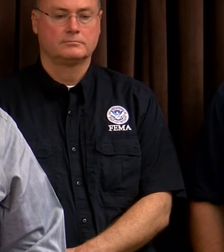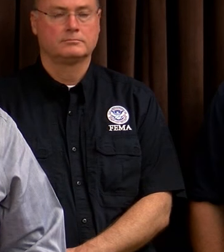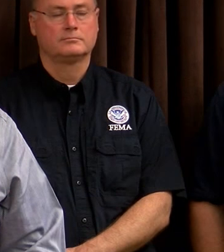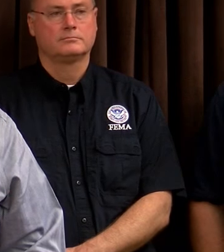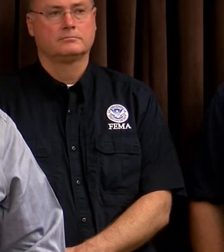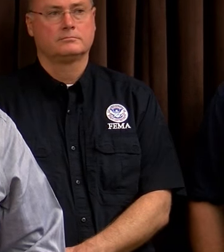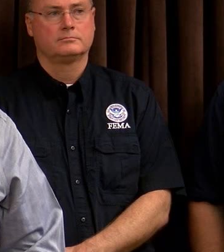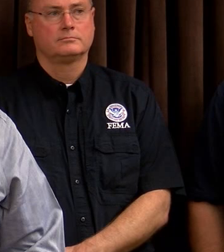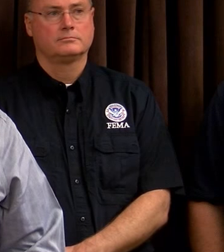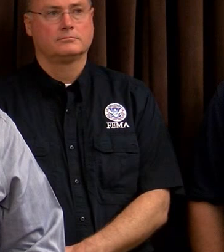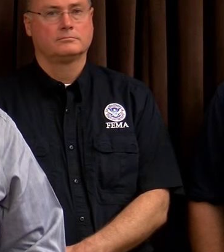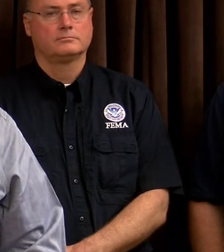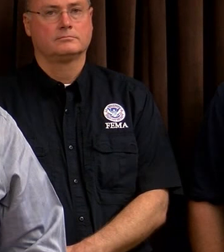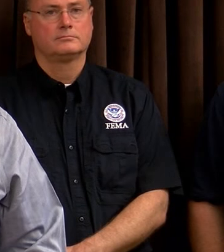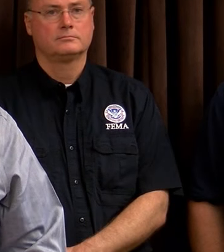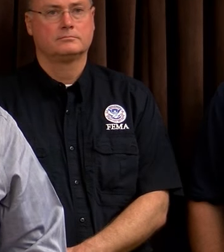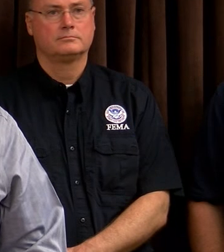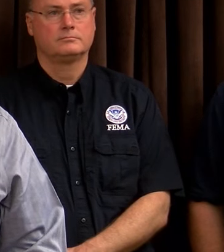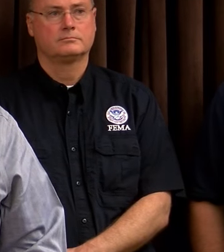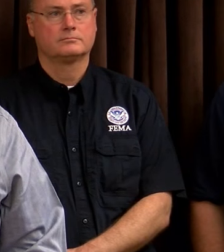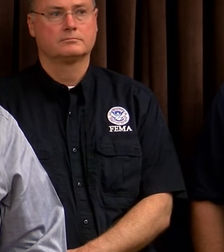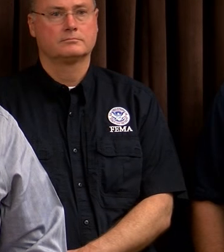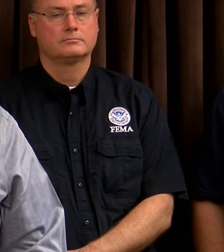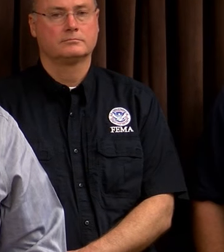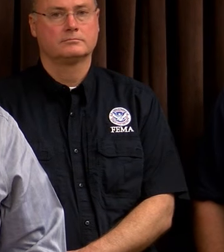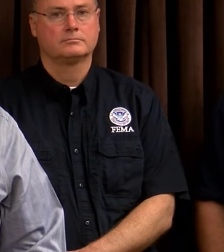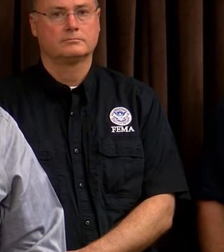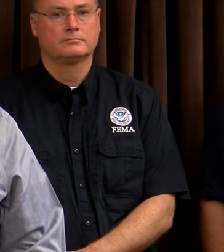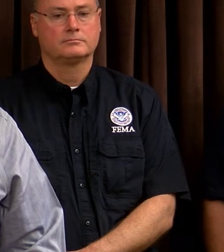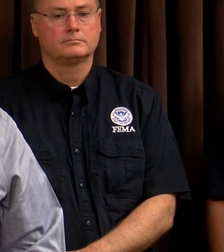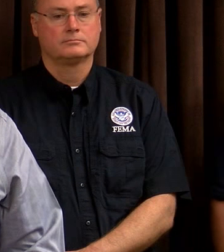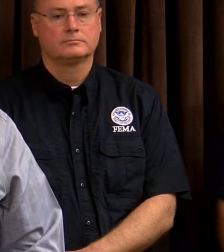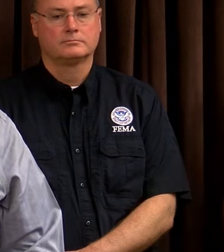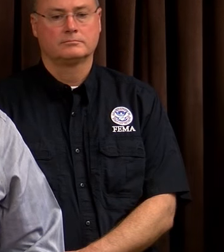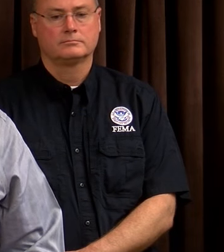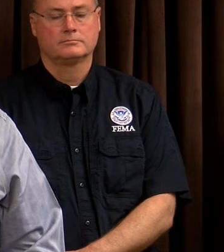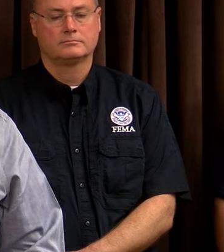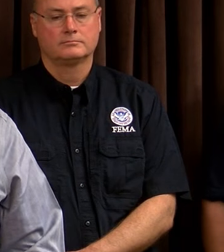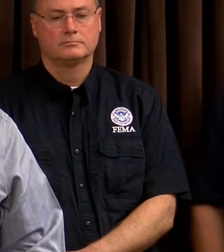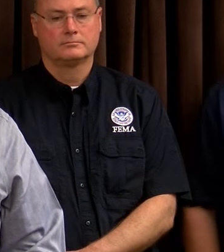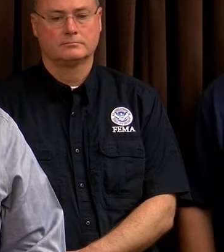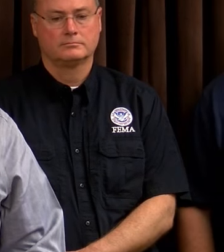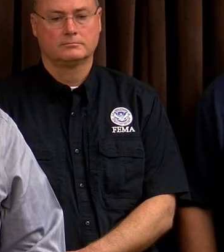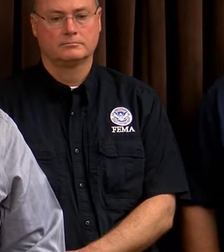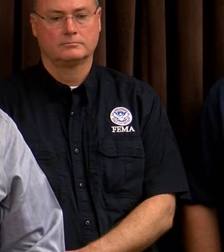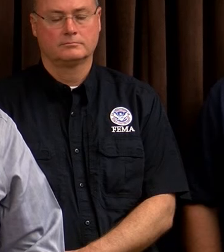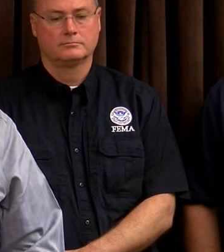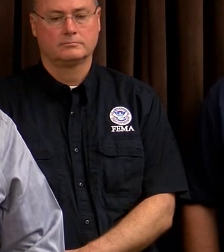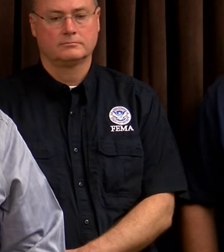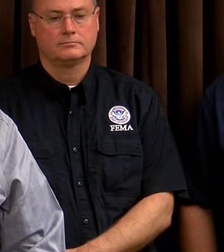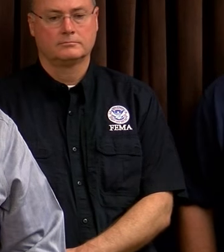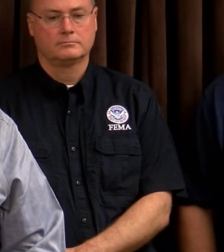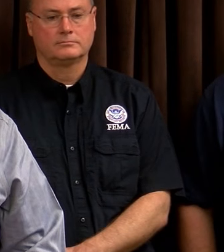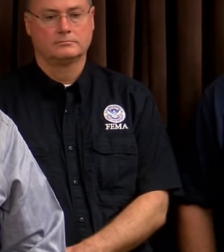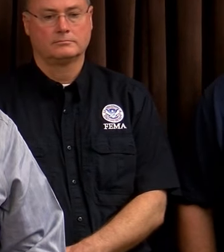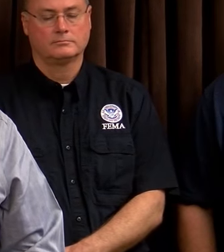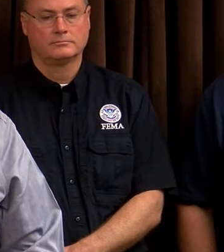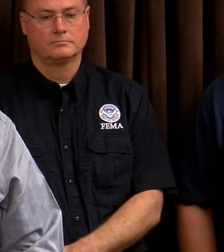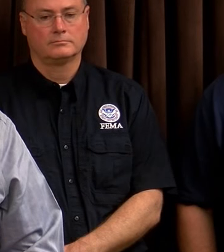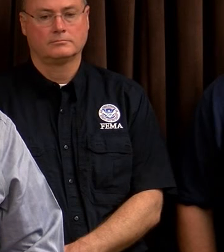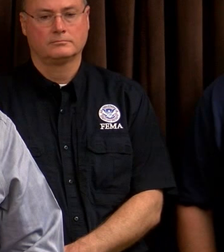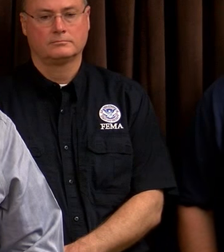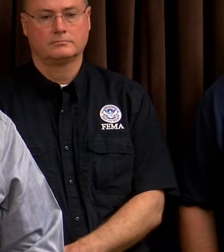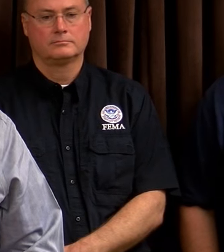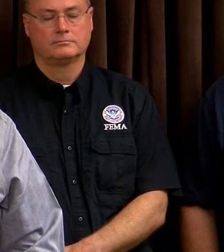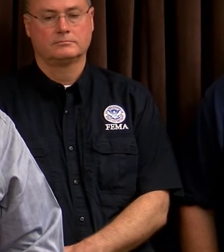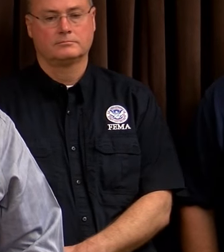think around 46 other sheriff's agencies from everywhere in the state. We certainly